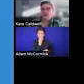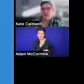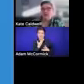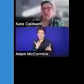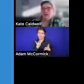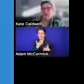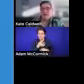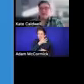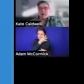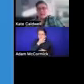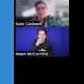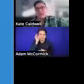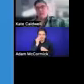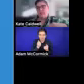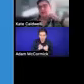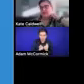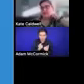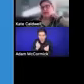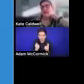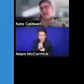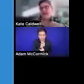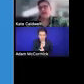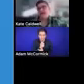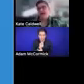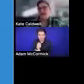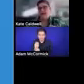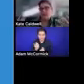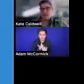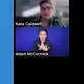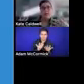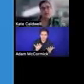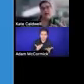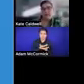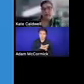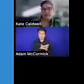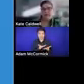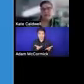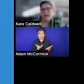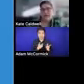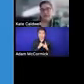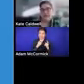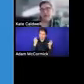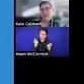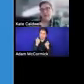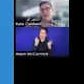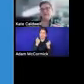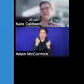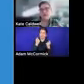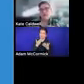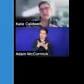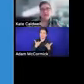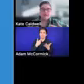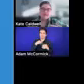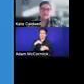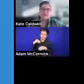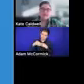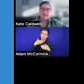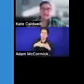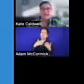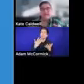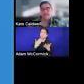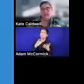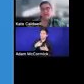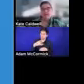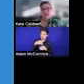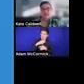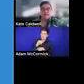want to start by reiterating that, when we are talking about intersectionality, we need to start by understanding that